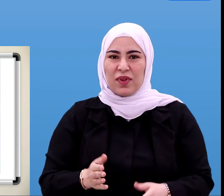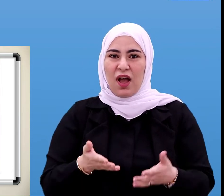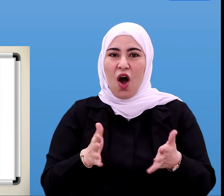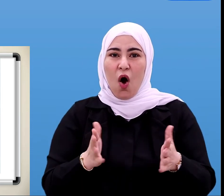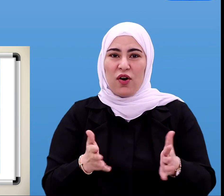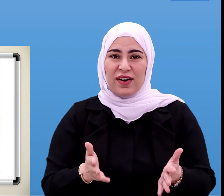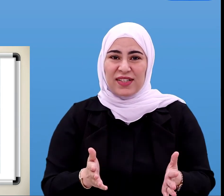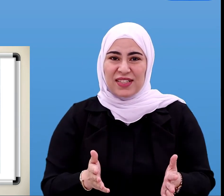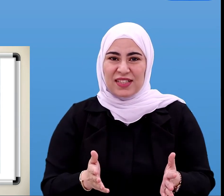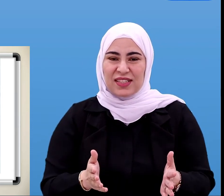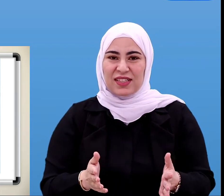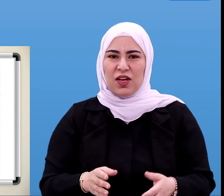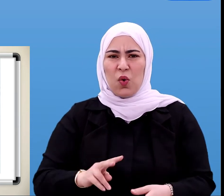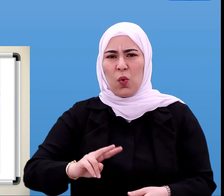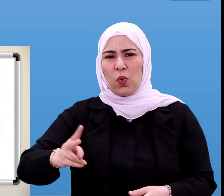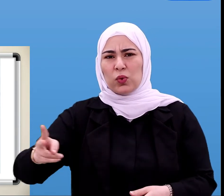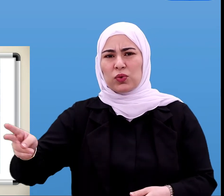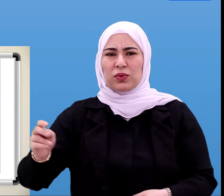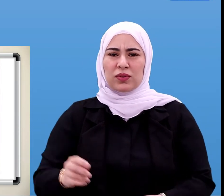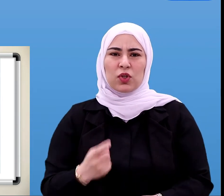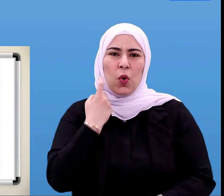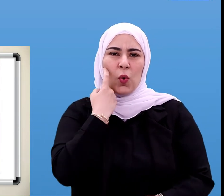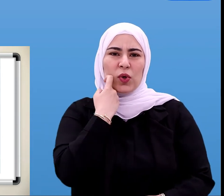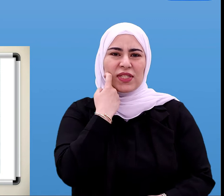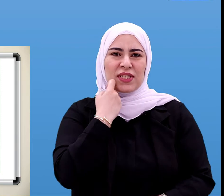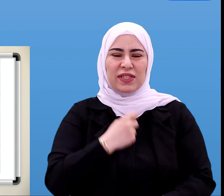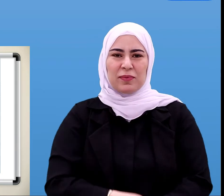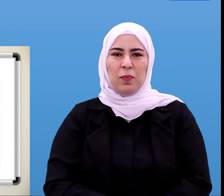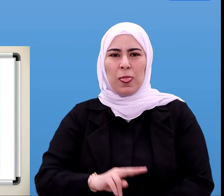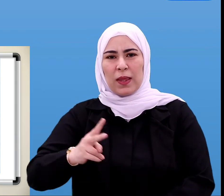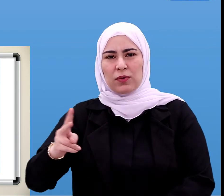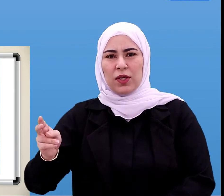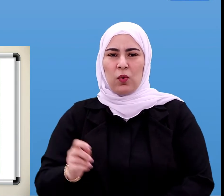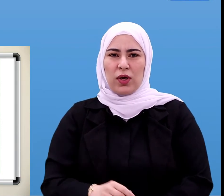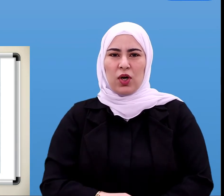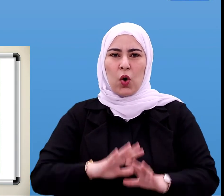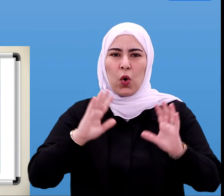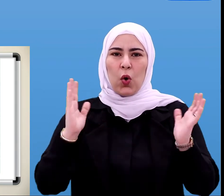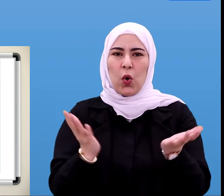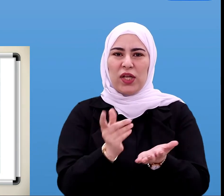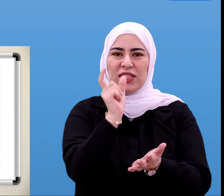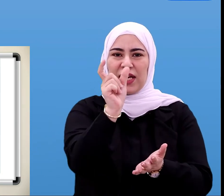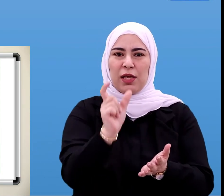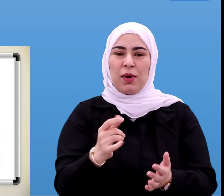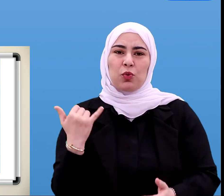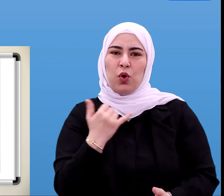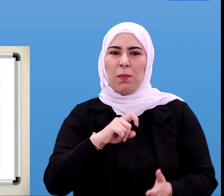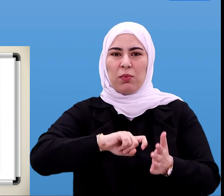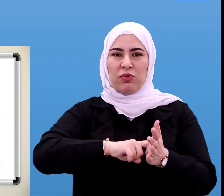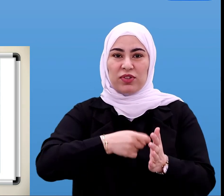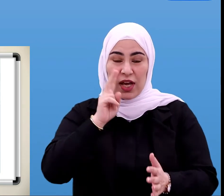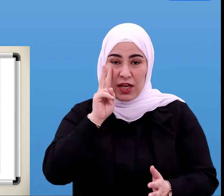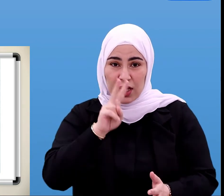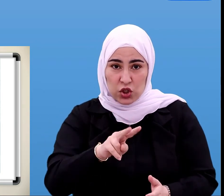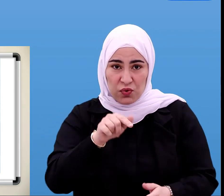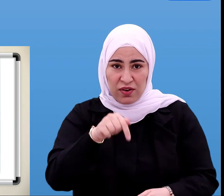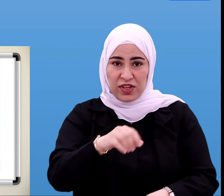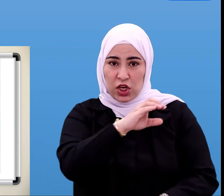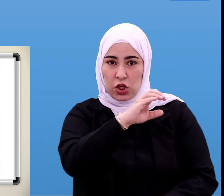to now, and recently are all words that indicate that this sentence is in the present perfect, so look